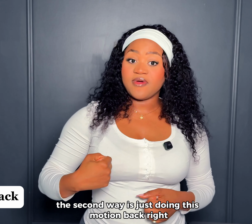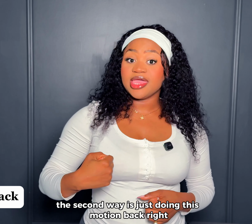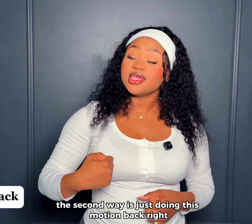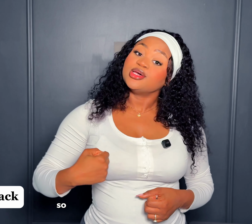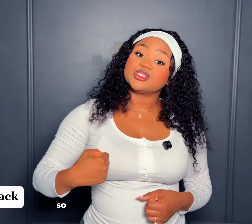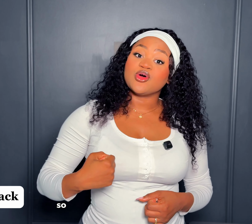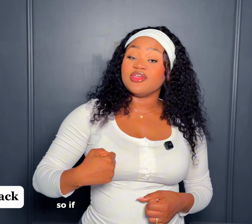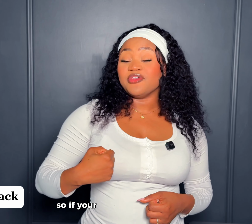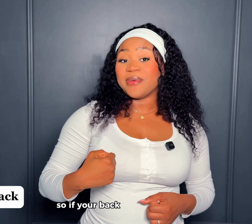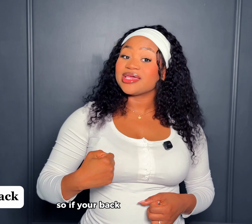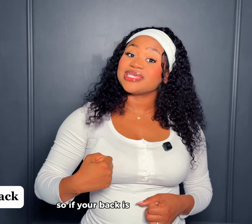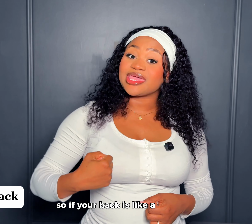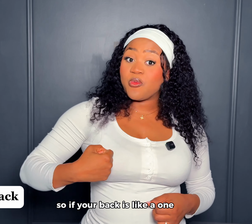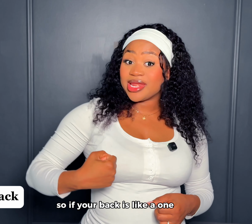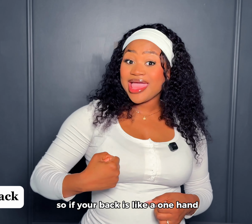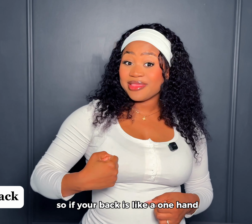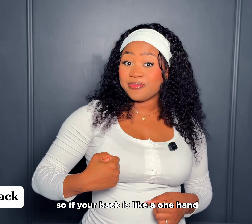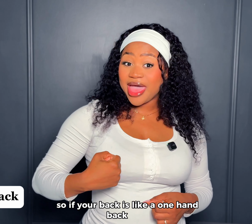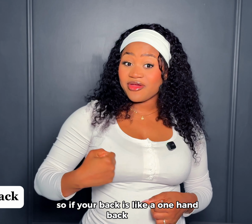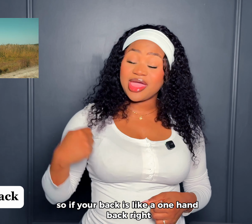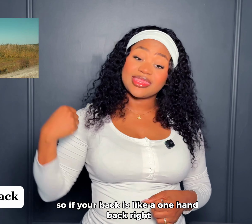right? So if your bag is like a one hand bag, right, that you